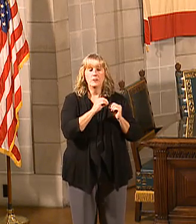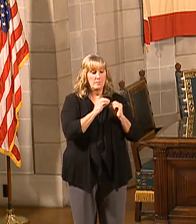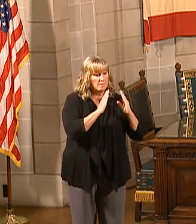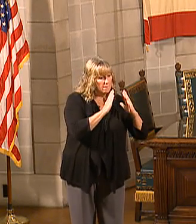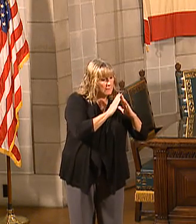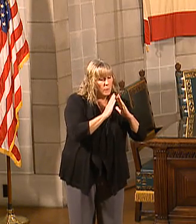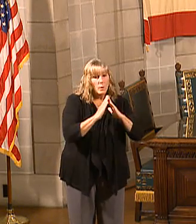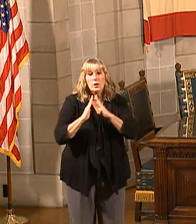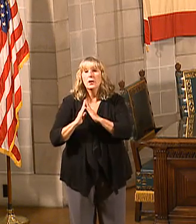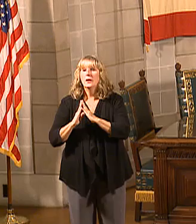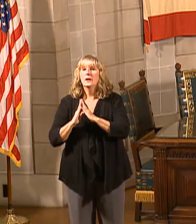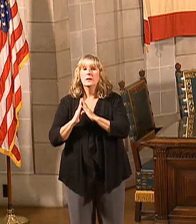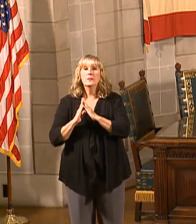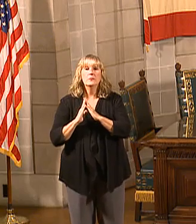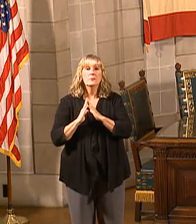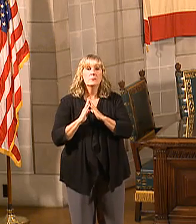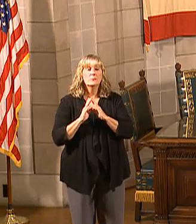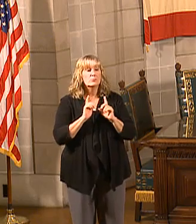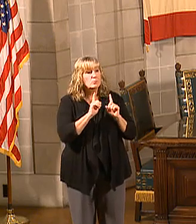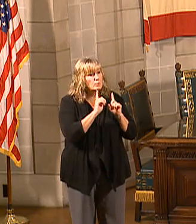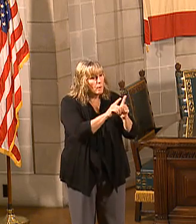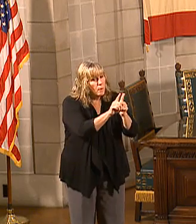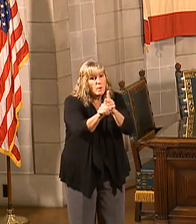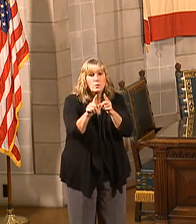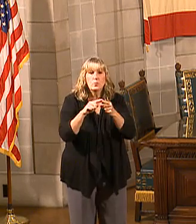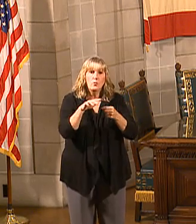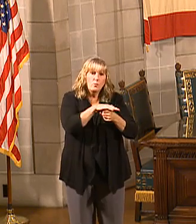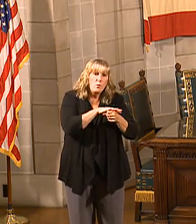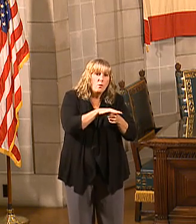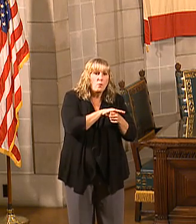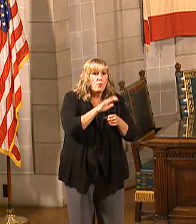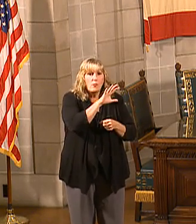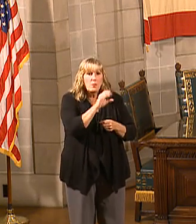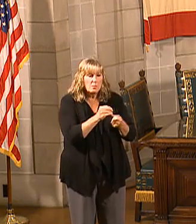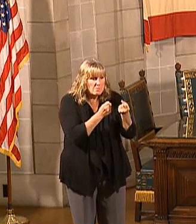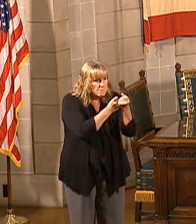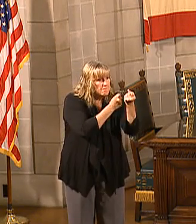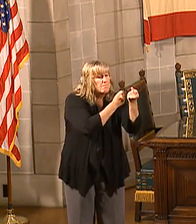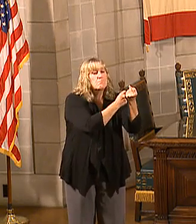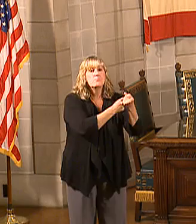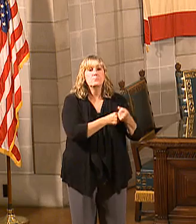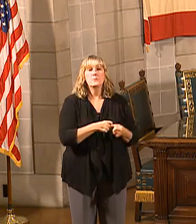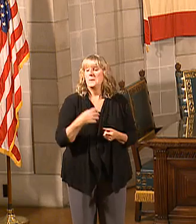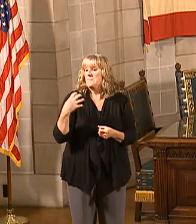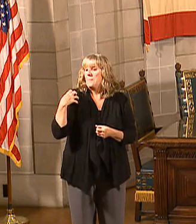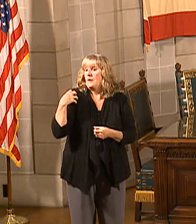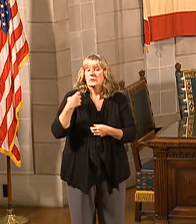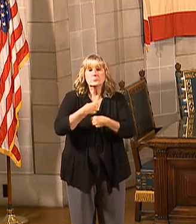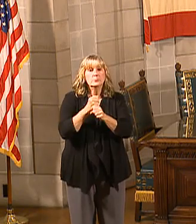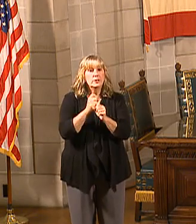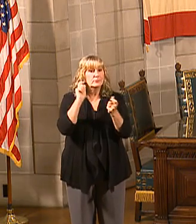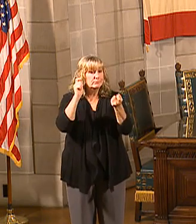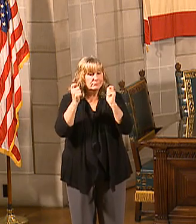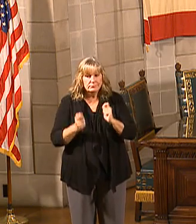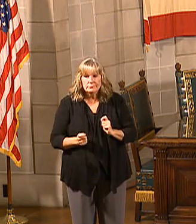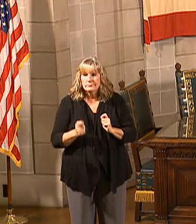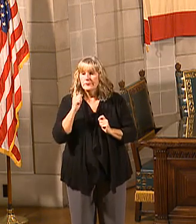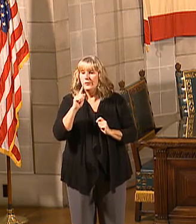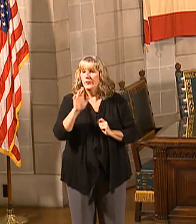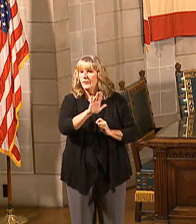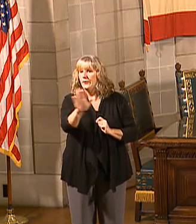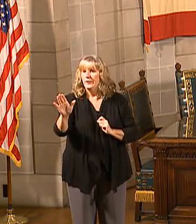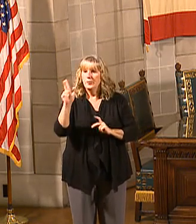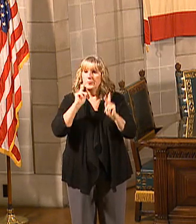communities, patronizing local companies, whether it's employers making adjustments for people in